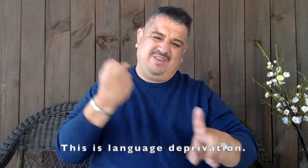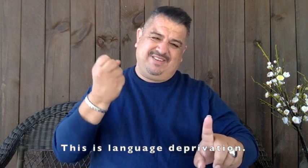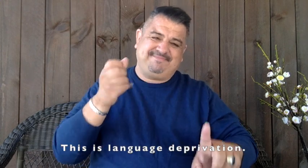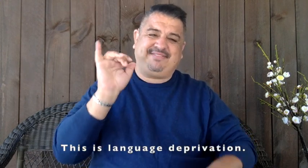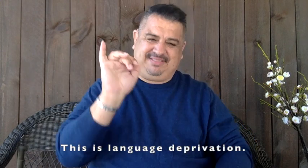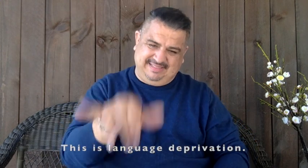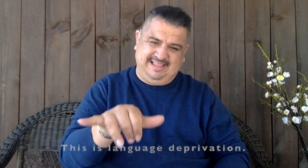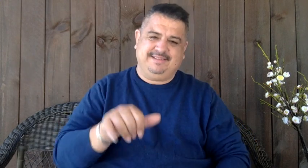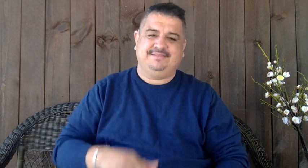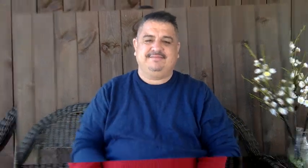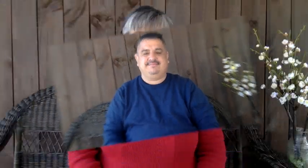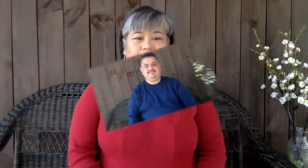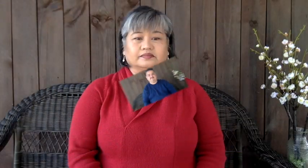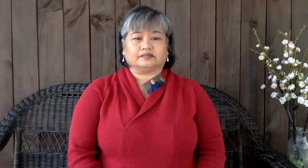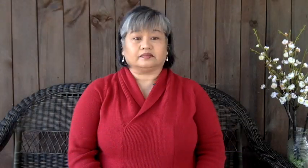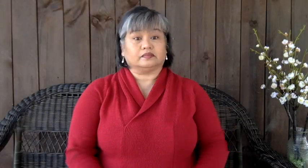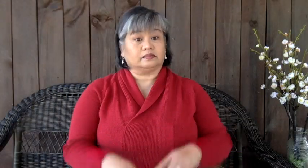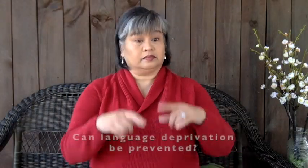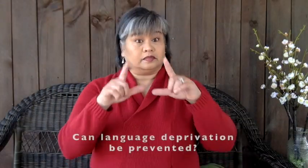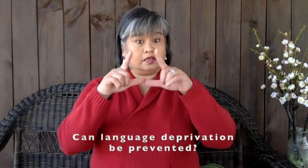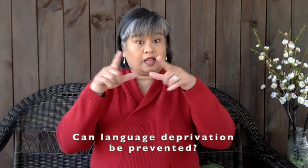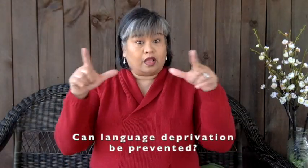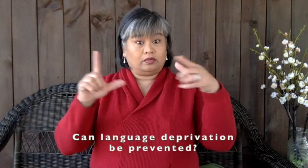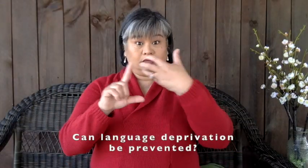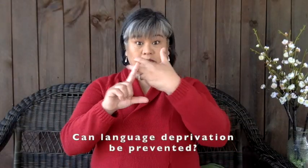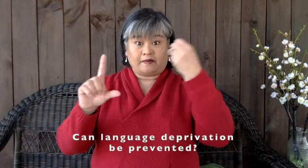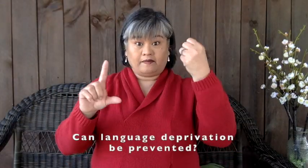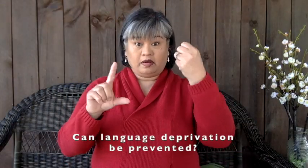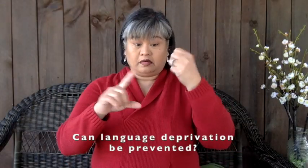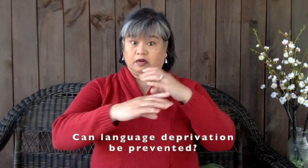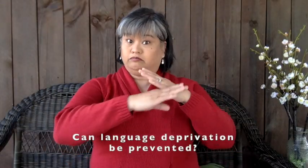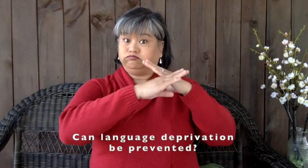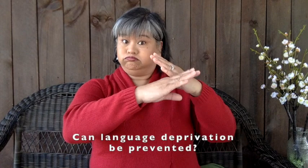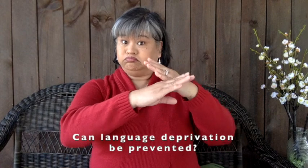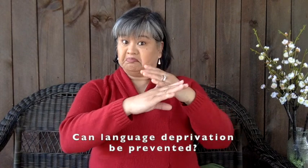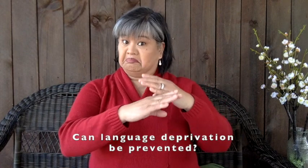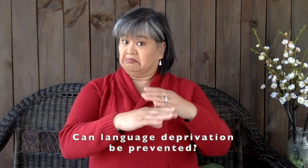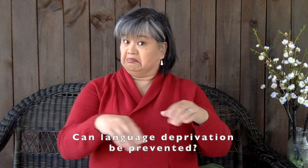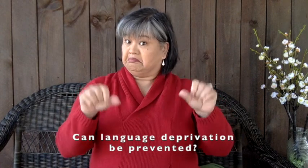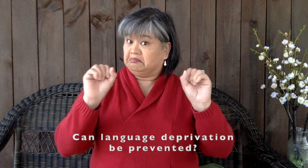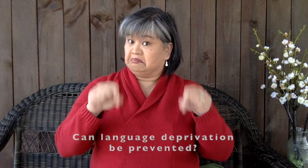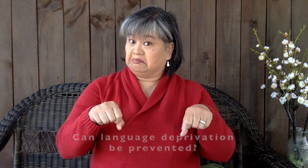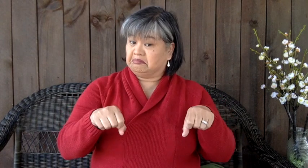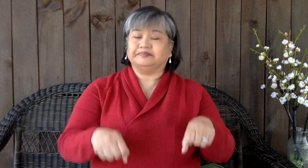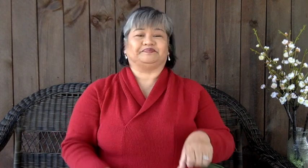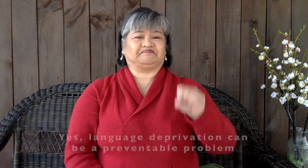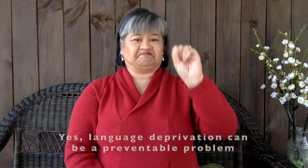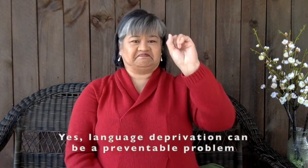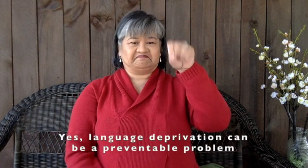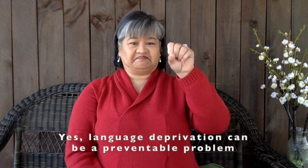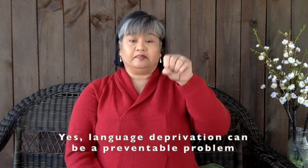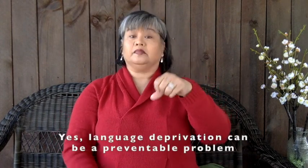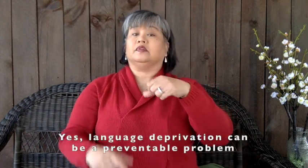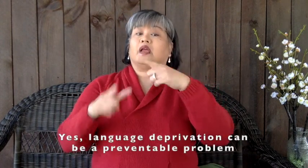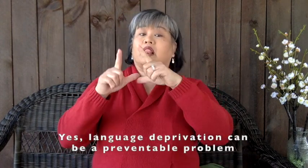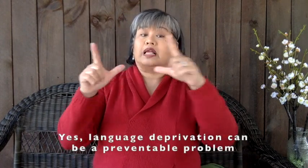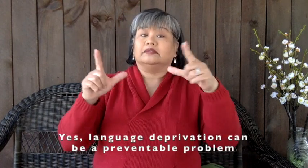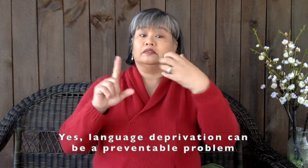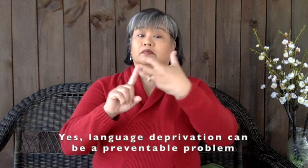This is language deprivation. Can language deprivation be prevented? Yes, language